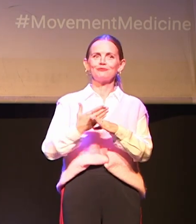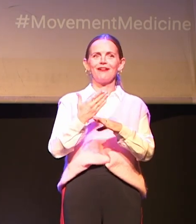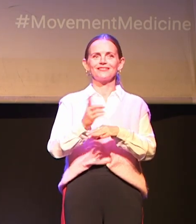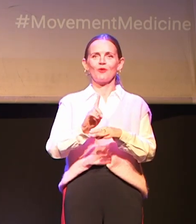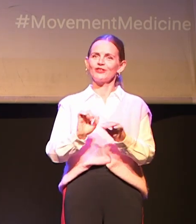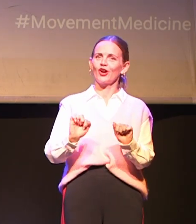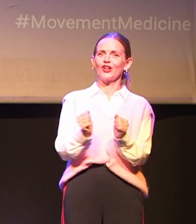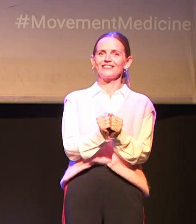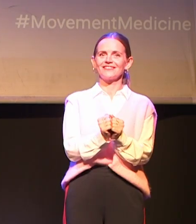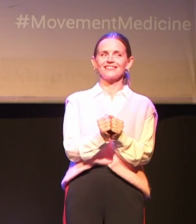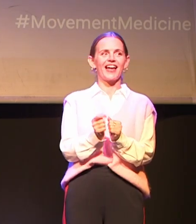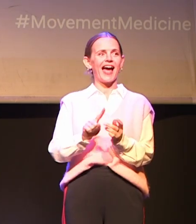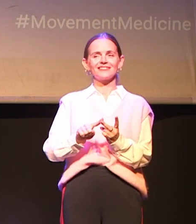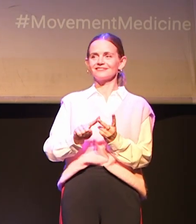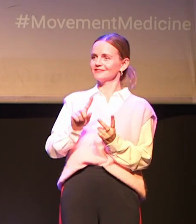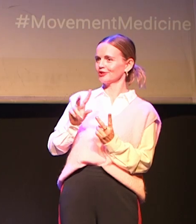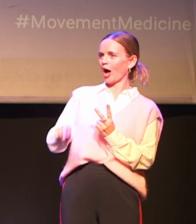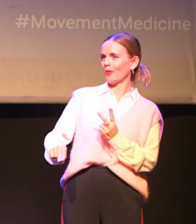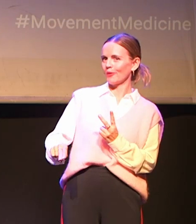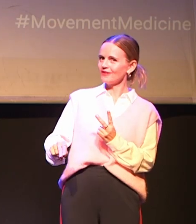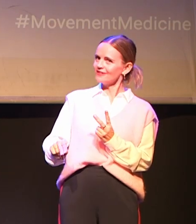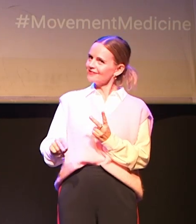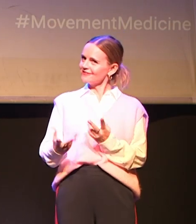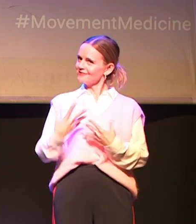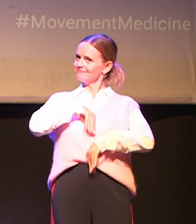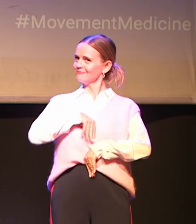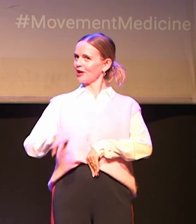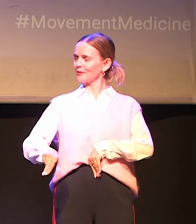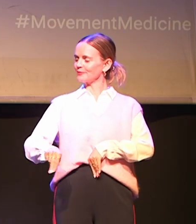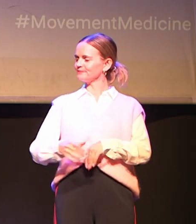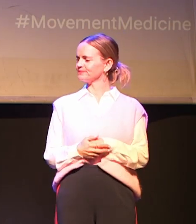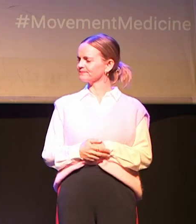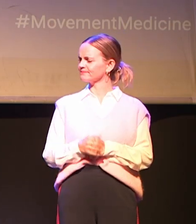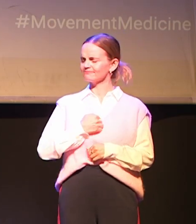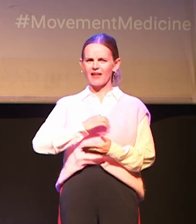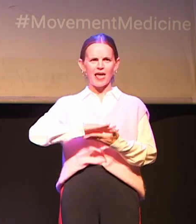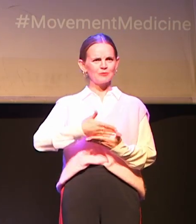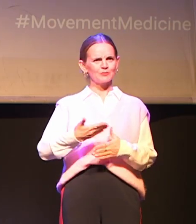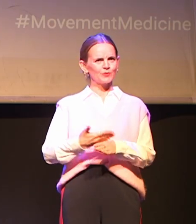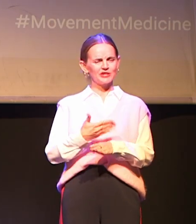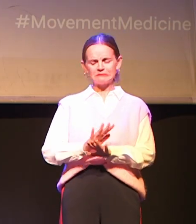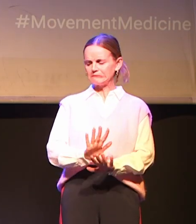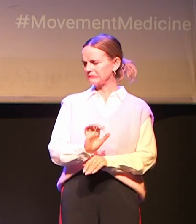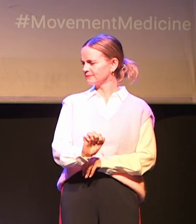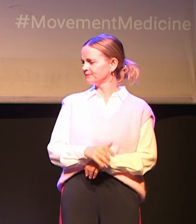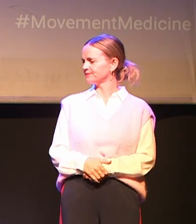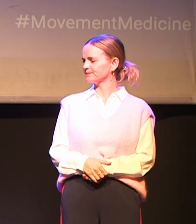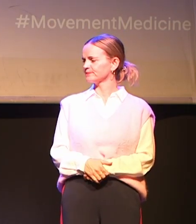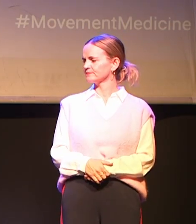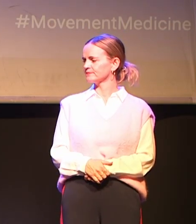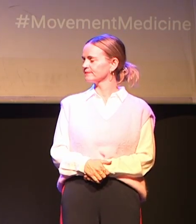So embodied no's. Um, for some reason, I might give this to you.